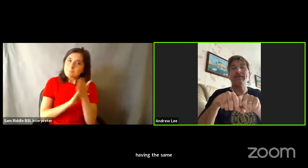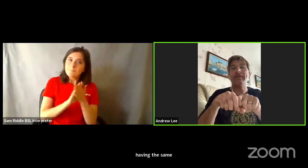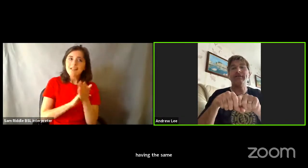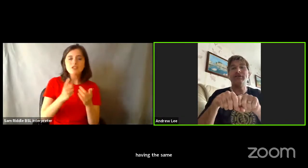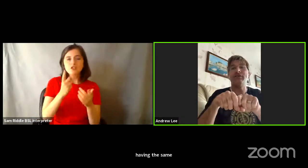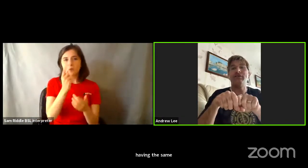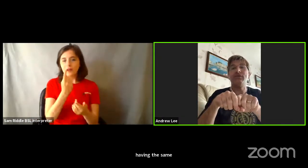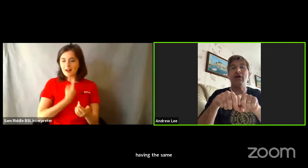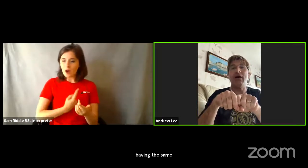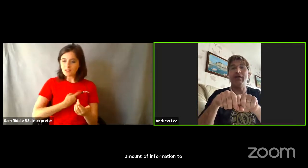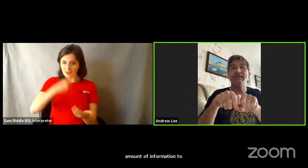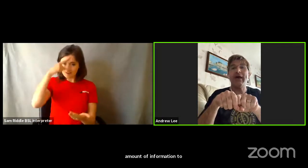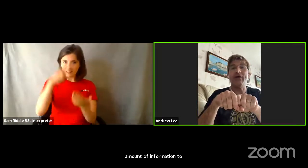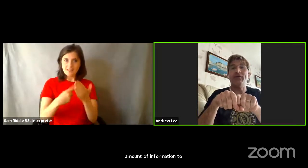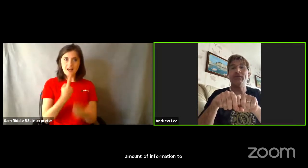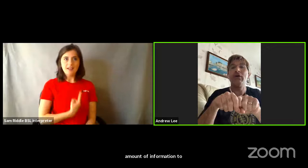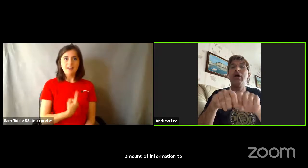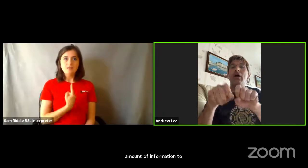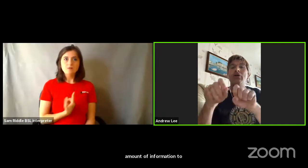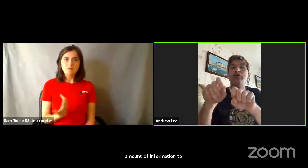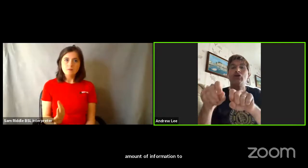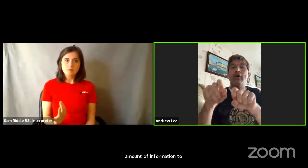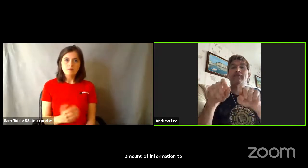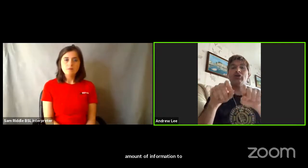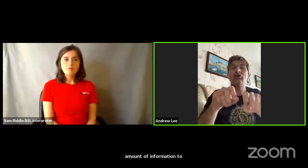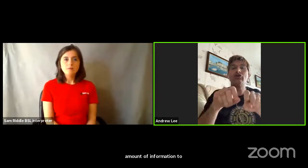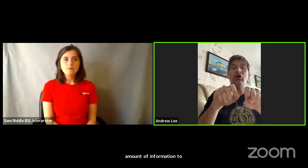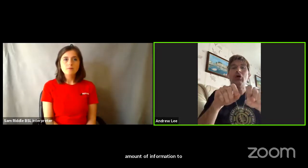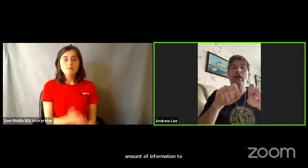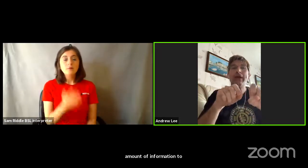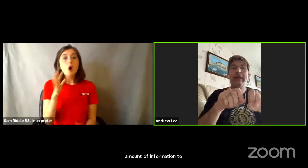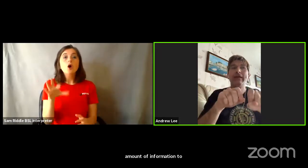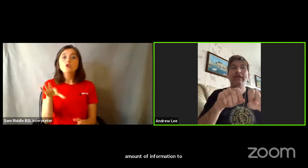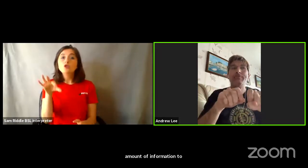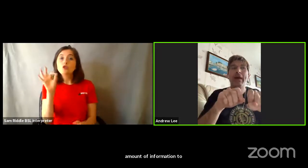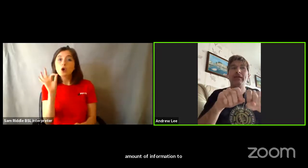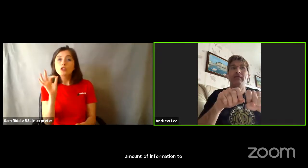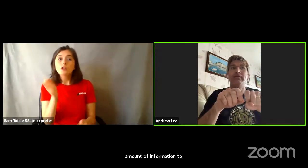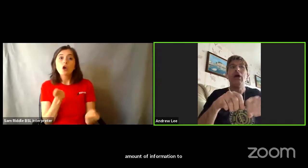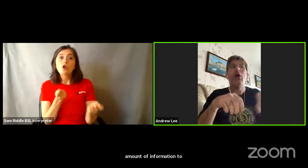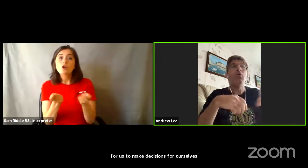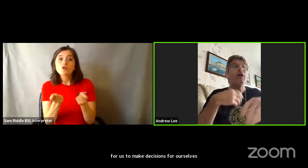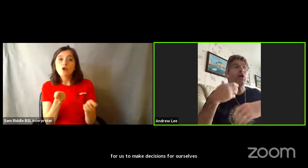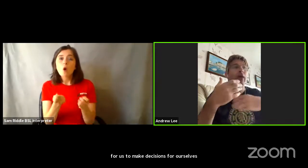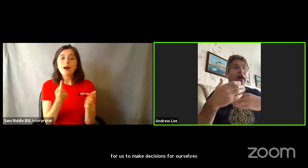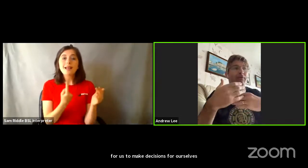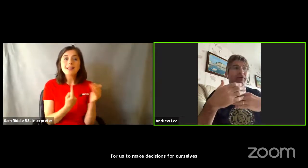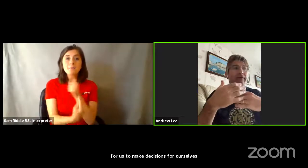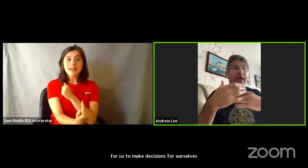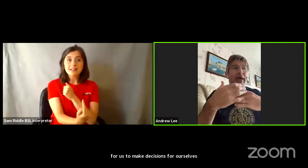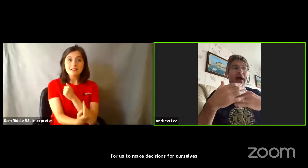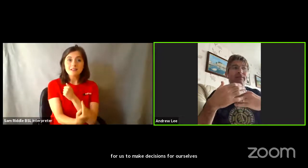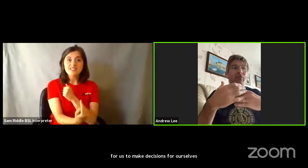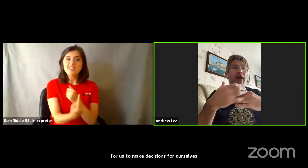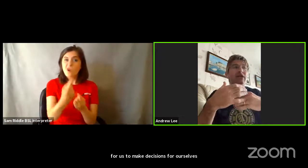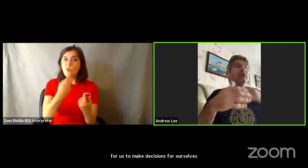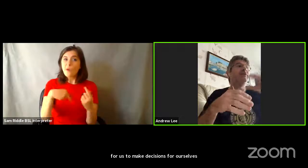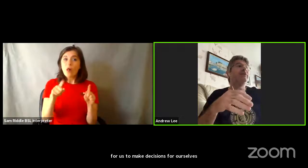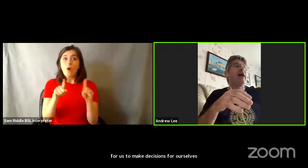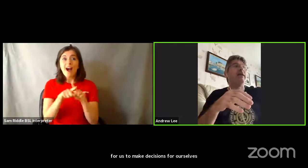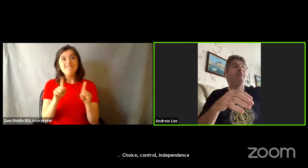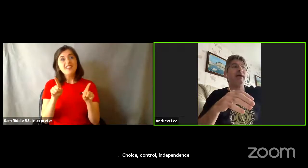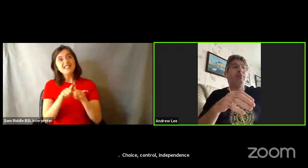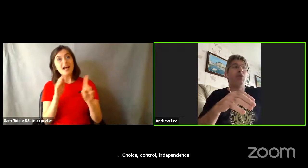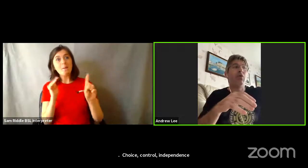us, decisions for ourselves. Choice, control, independence. We all have the same